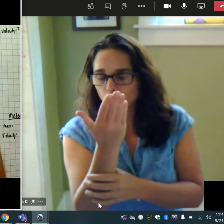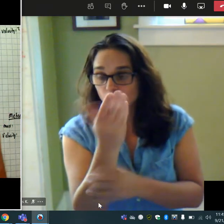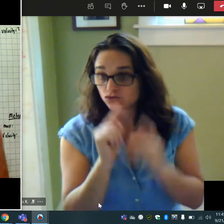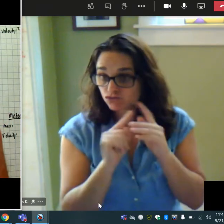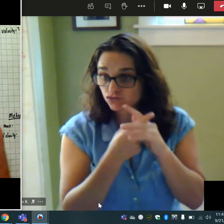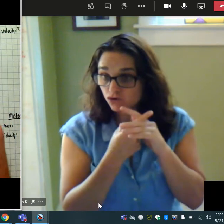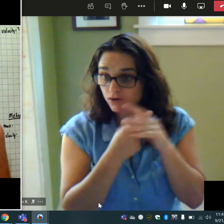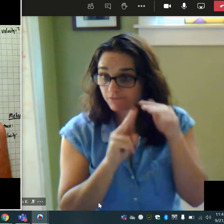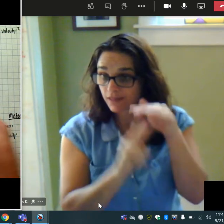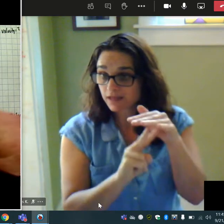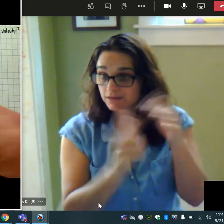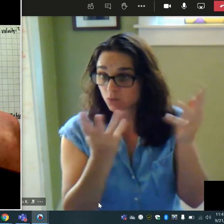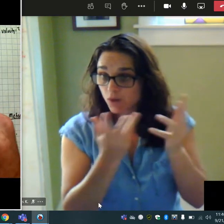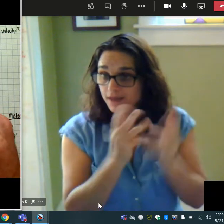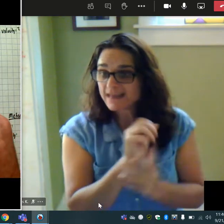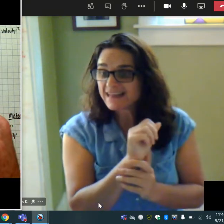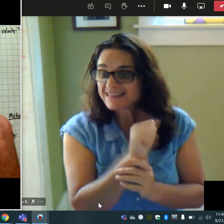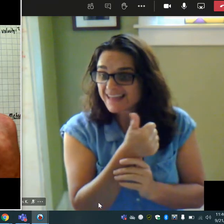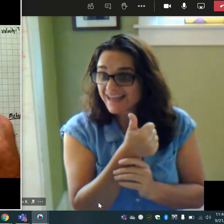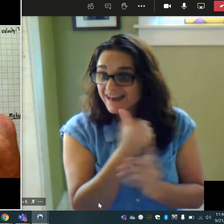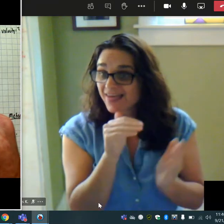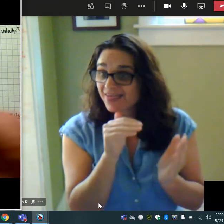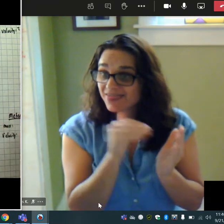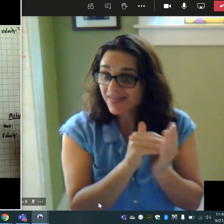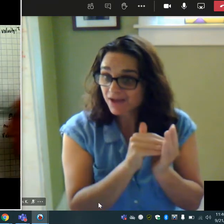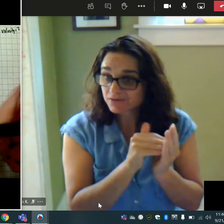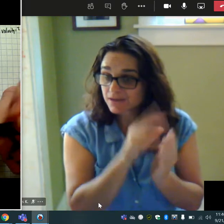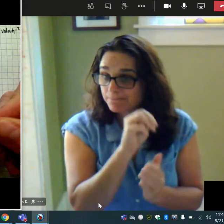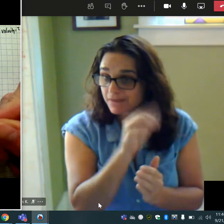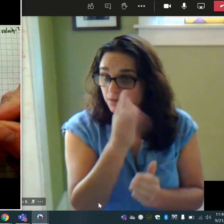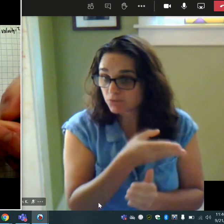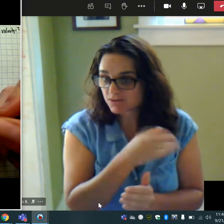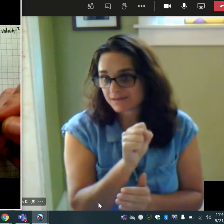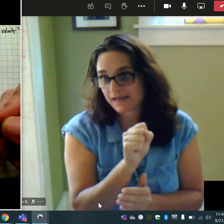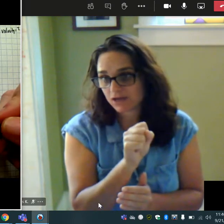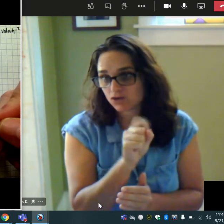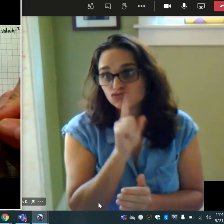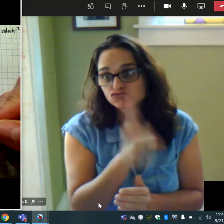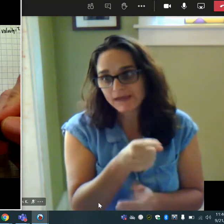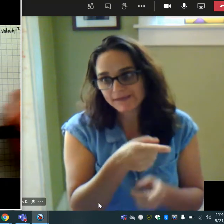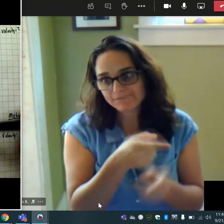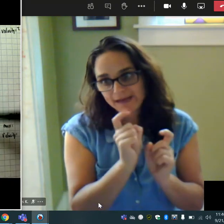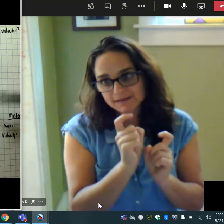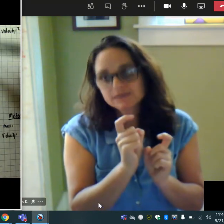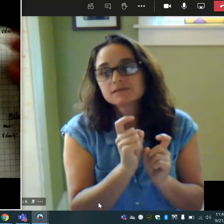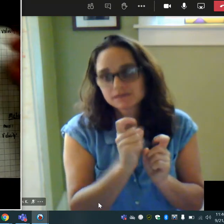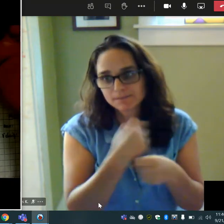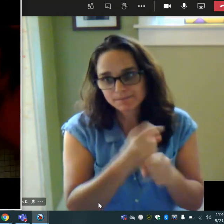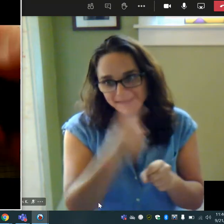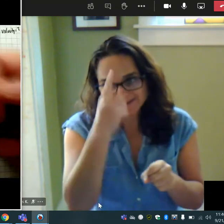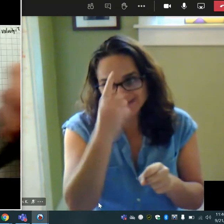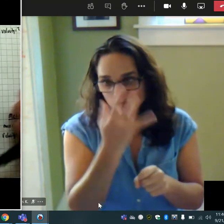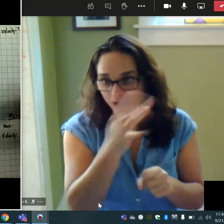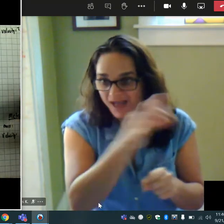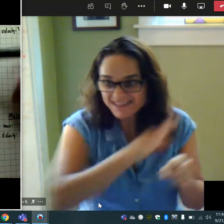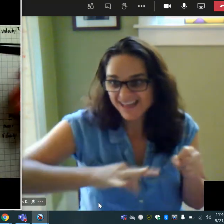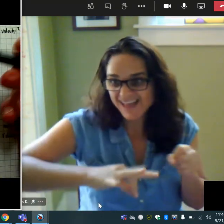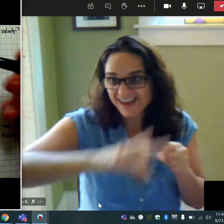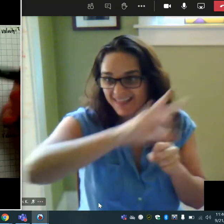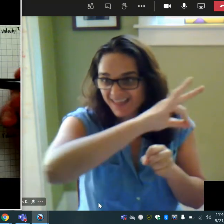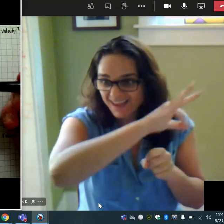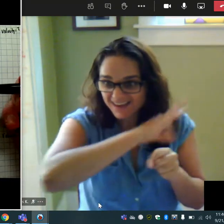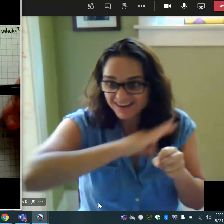is 10,000 meters per second, which is really fast. And it makes sense because the satellite is orbiting all the way